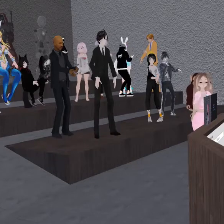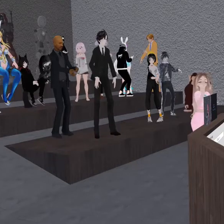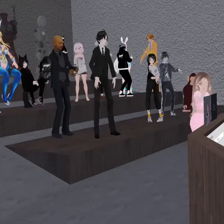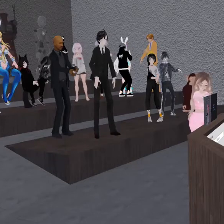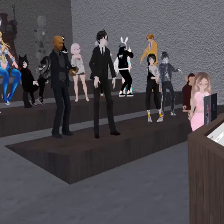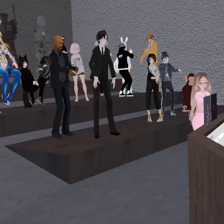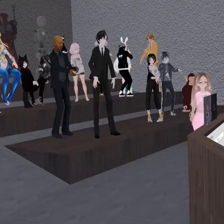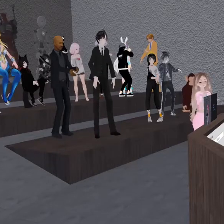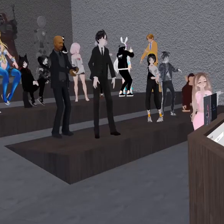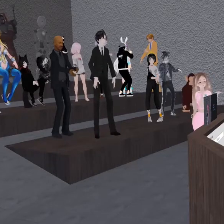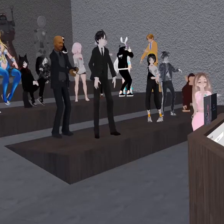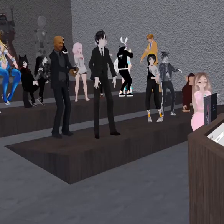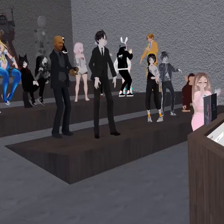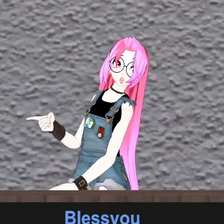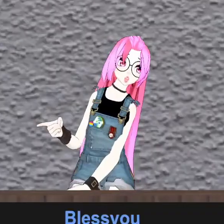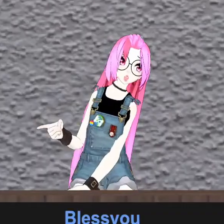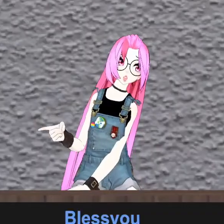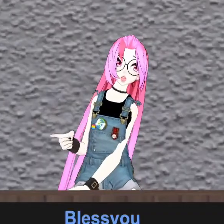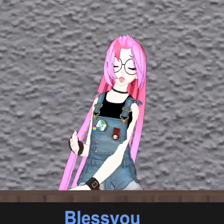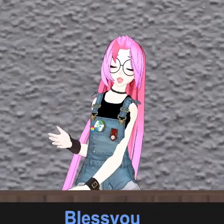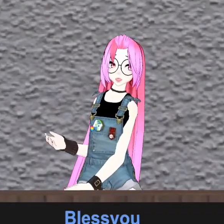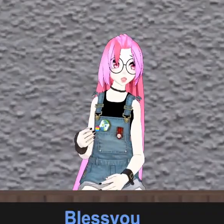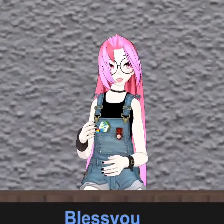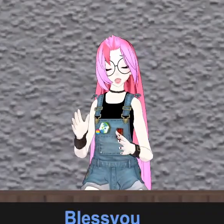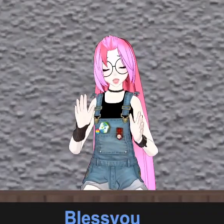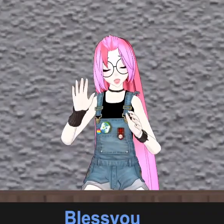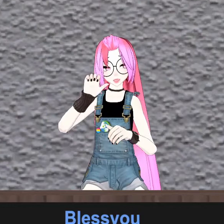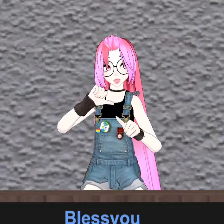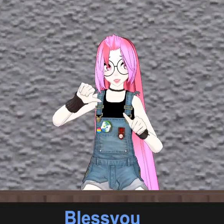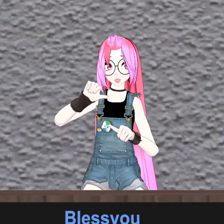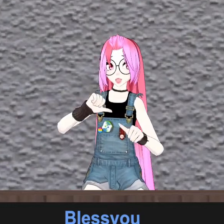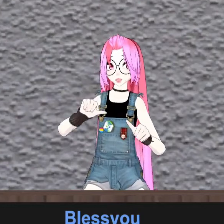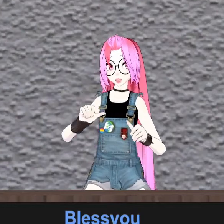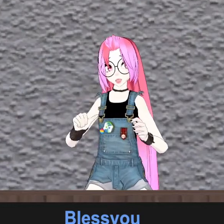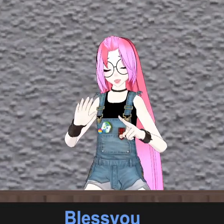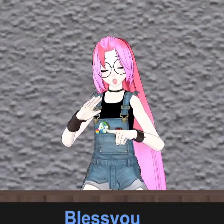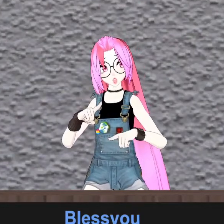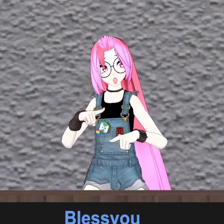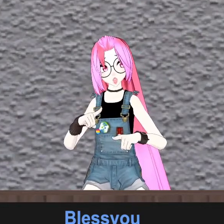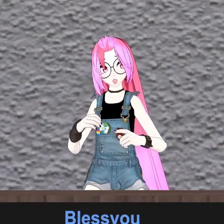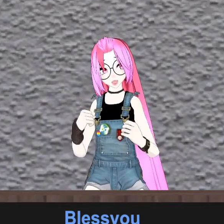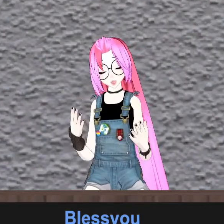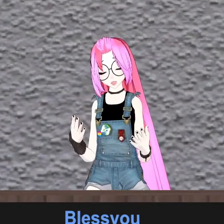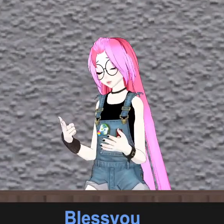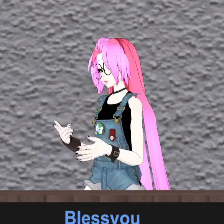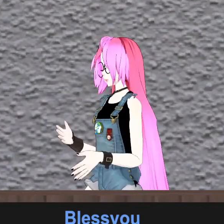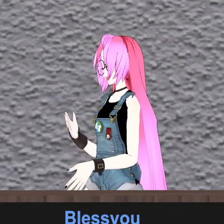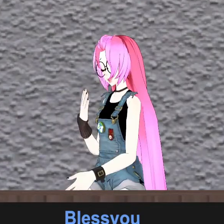No, okay, so I see what you mean. So Chelsea said, I want to ask a question about the sign for socializing. Is that depending on how many people there are? So that's a